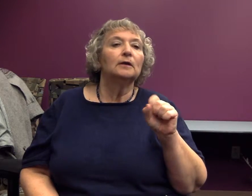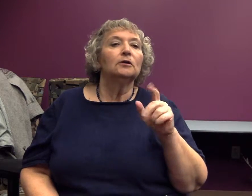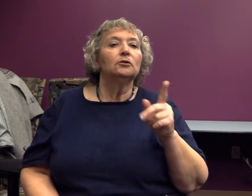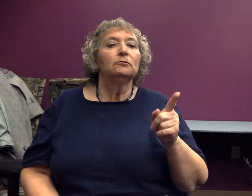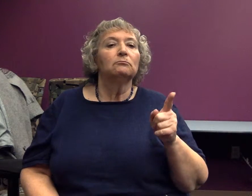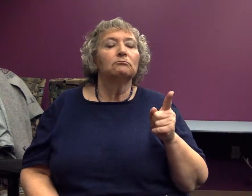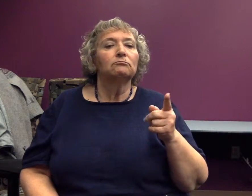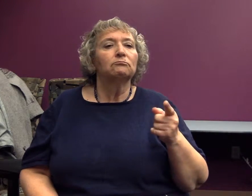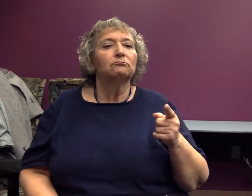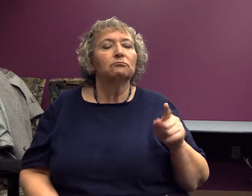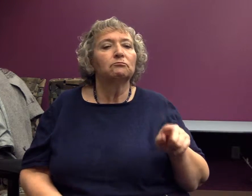Example of this.